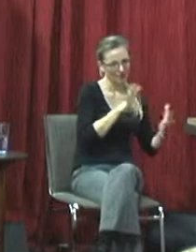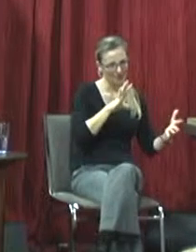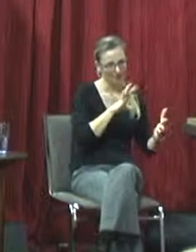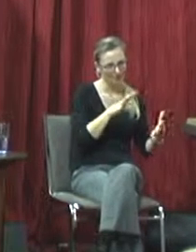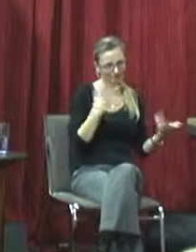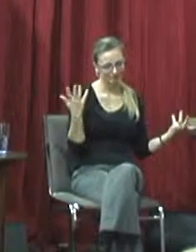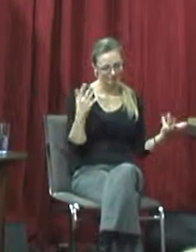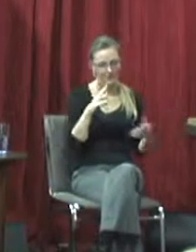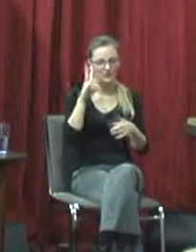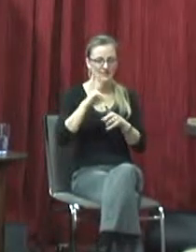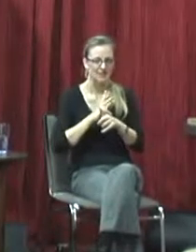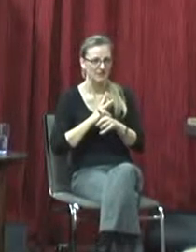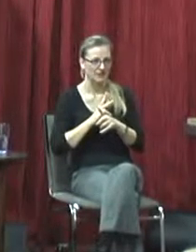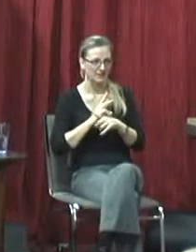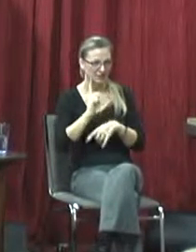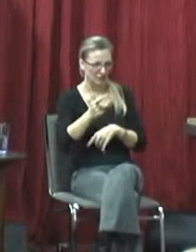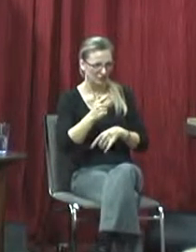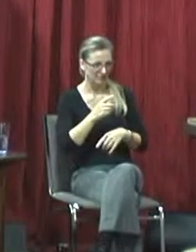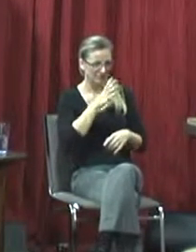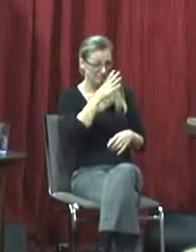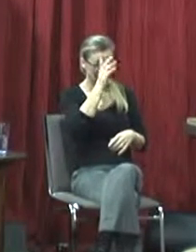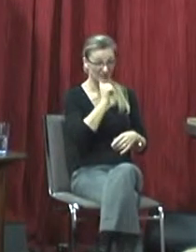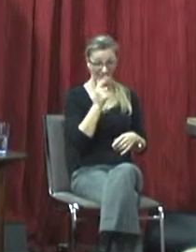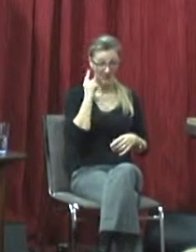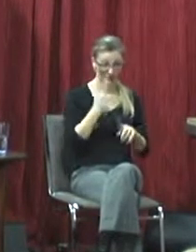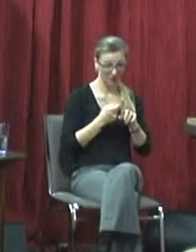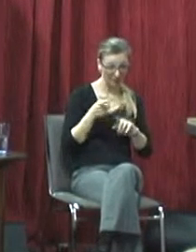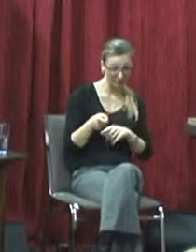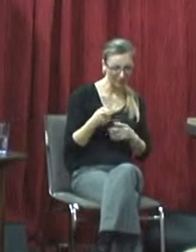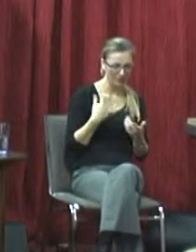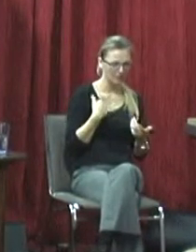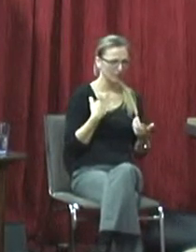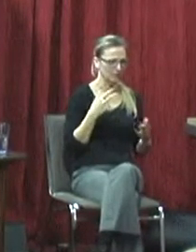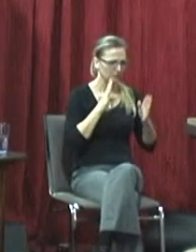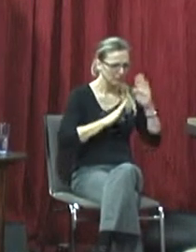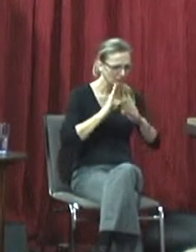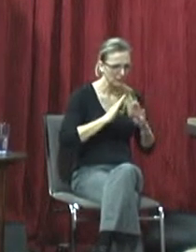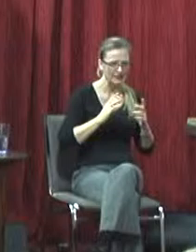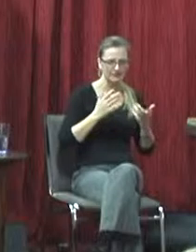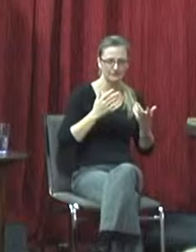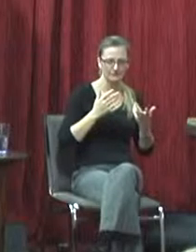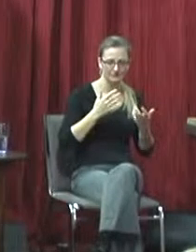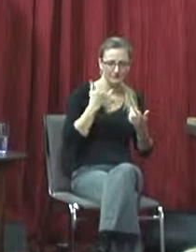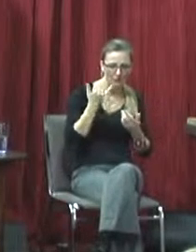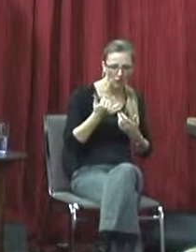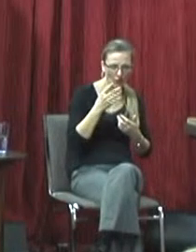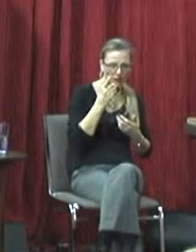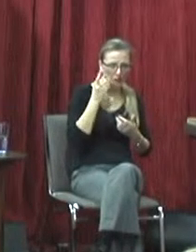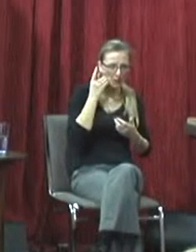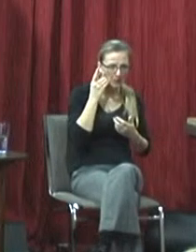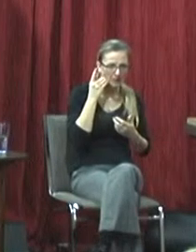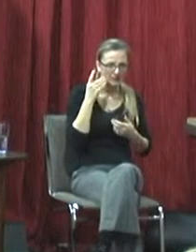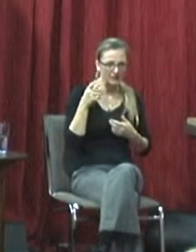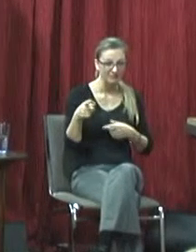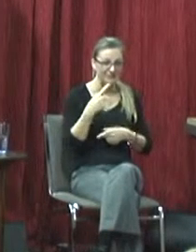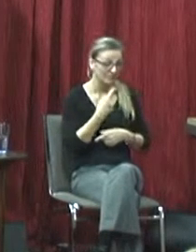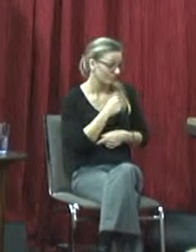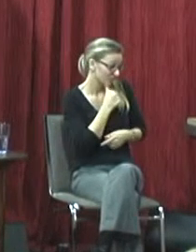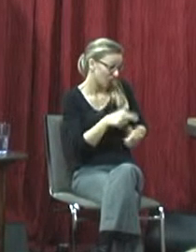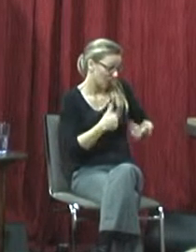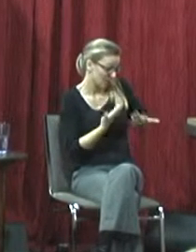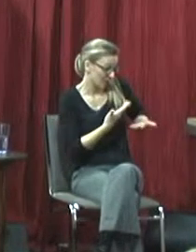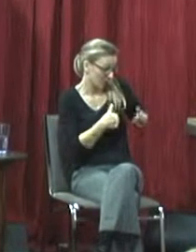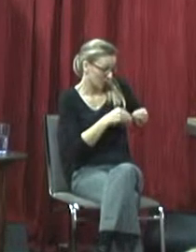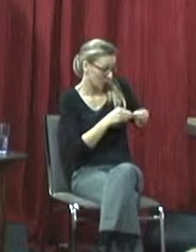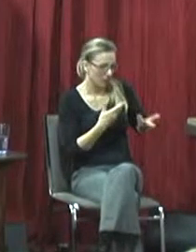by, and his parents did not hear from him. They were frantic. They called the dorm. They were told he didn't live there anymore. They